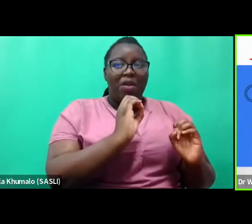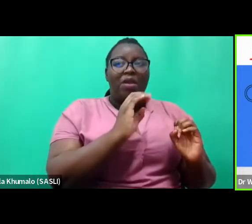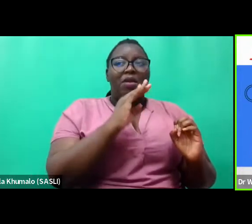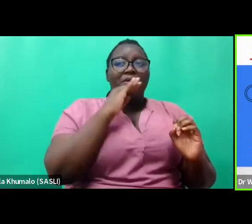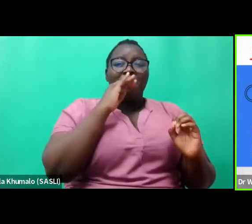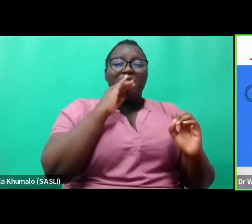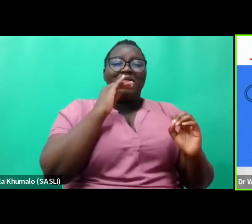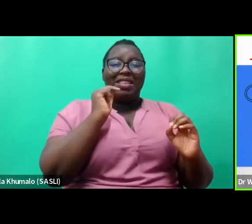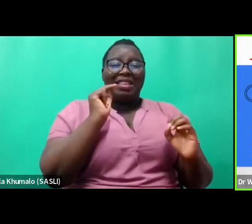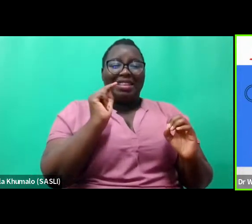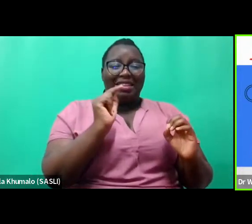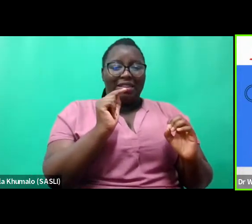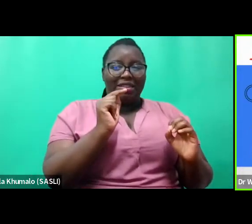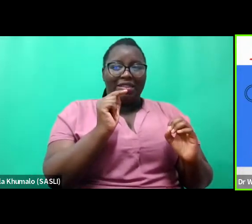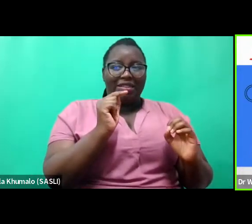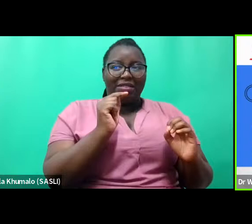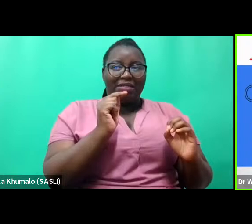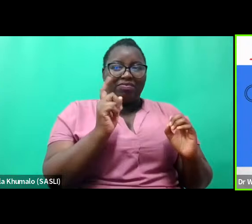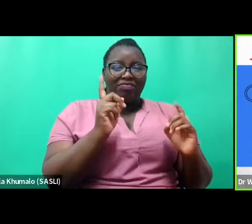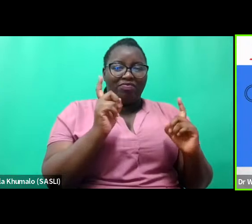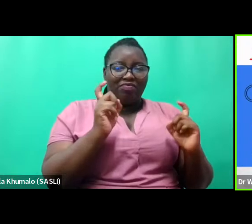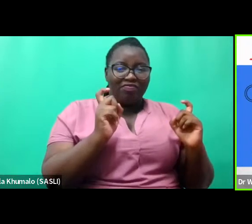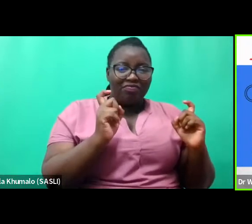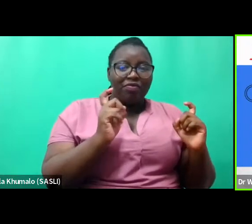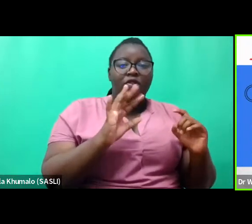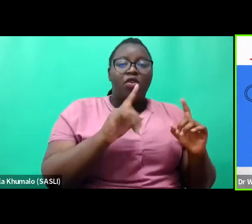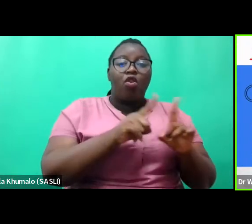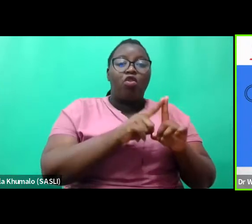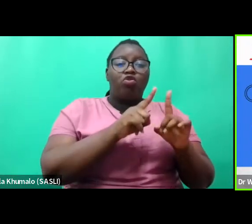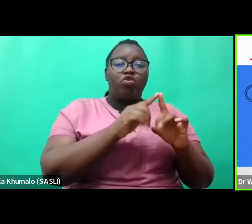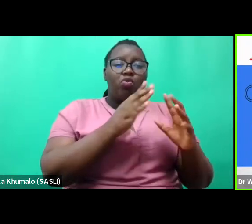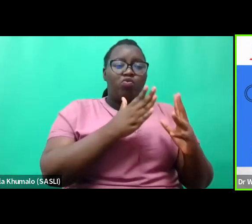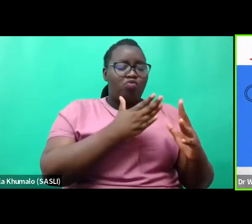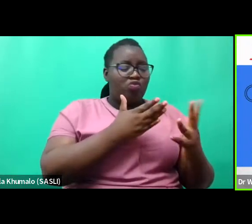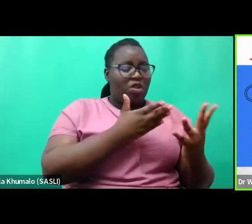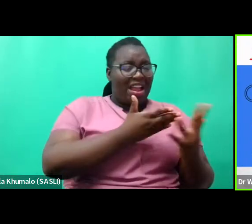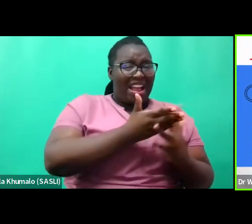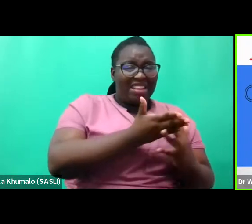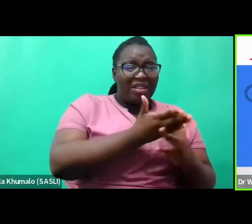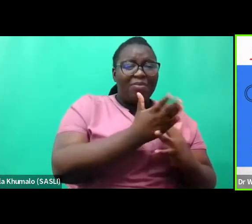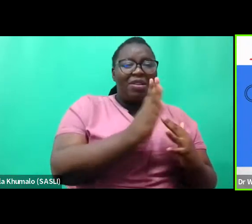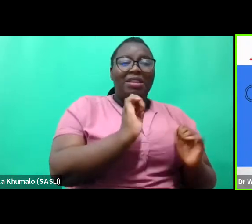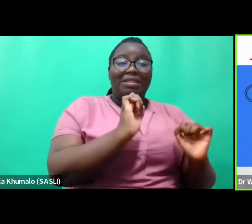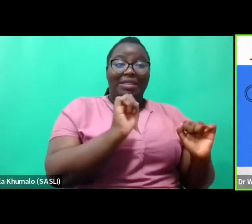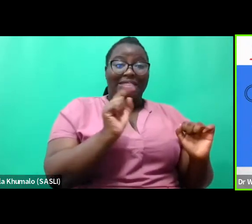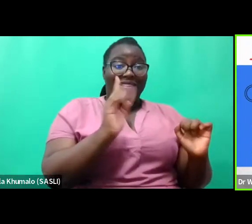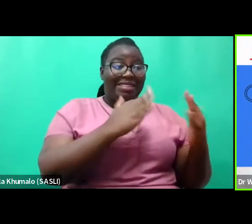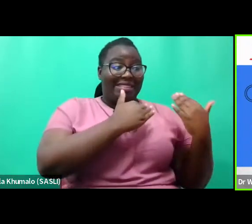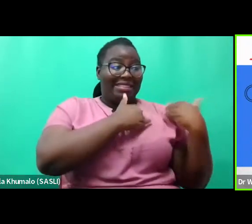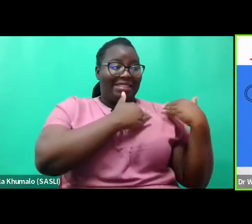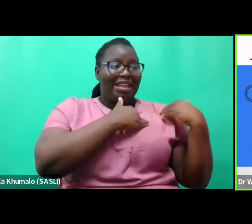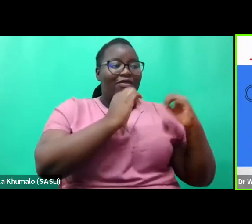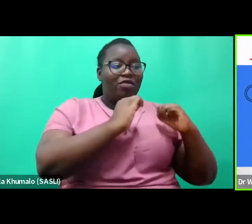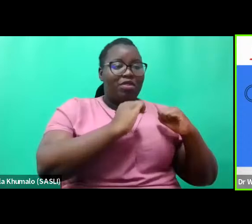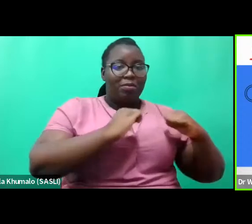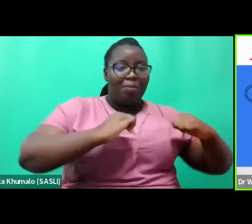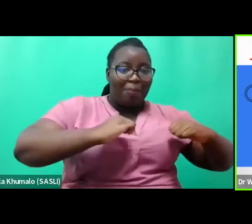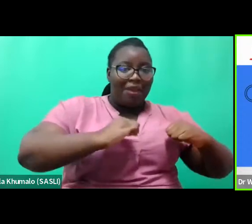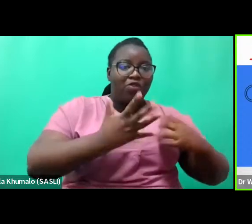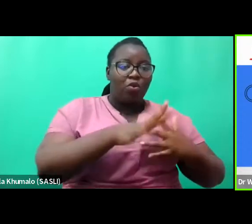of kind of an accessibility that the space is a safe space and different ways of learning is all